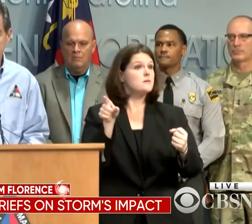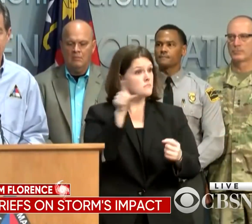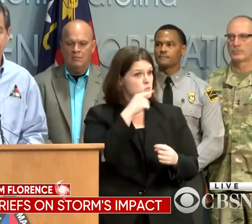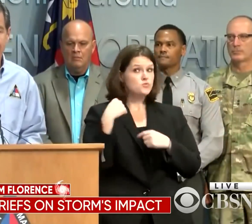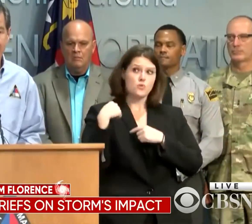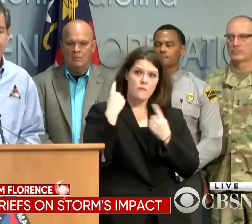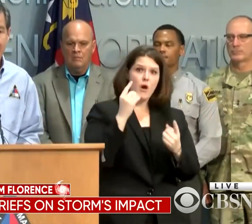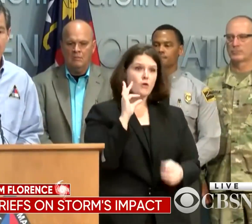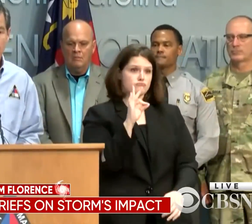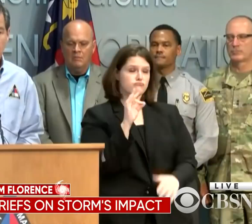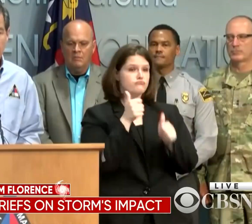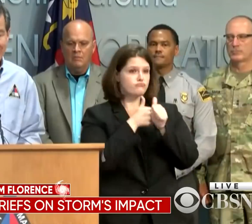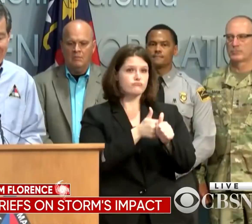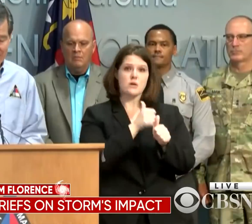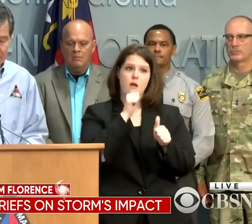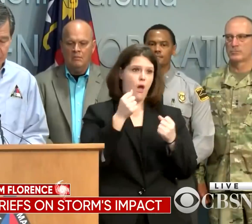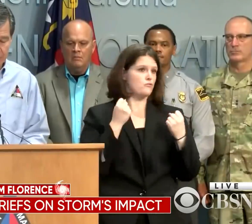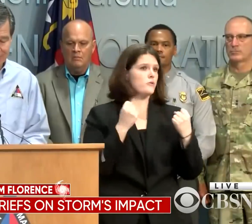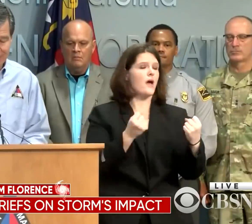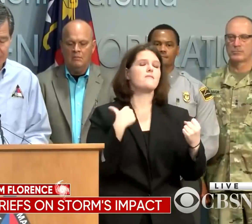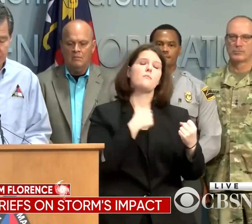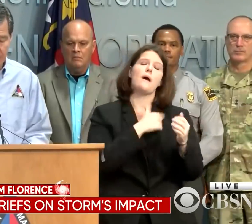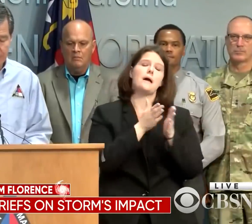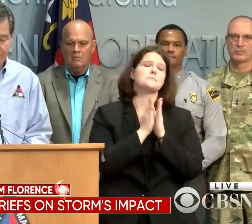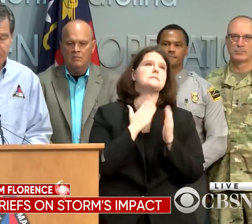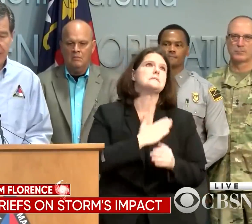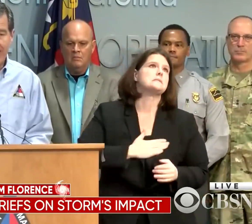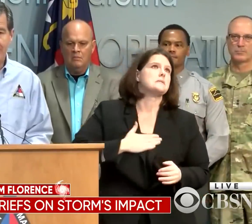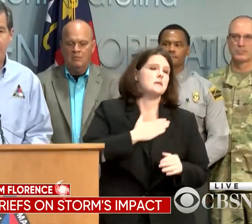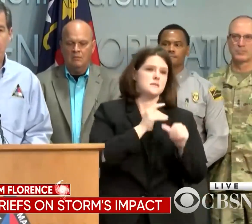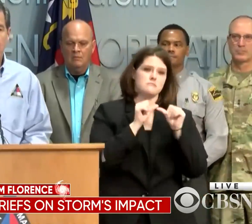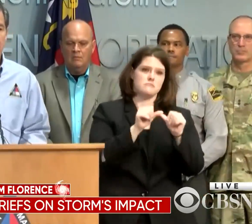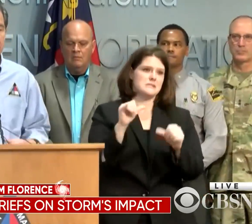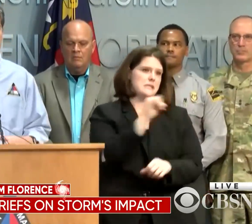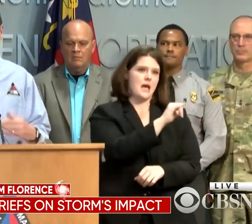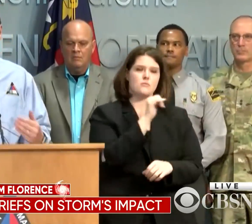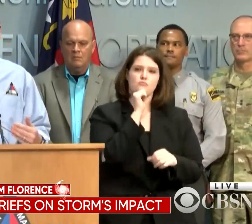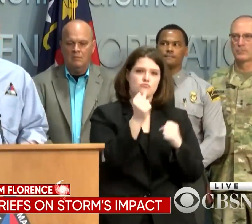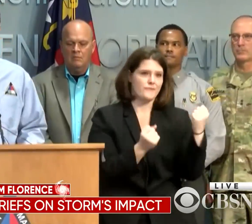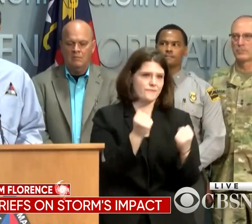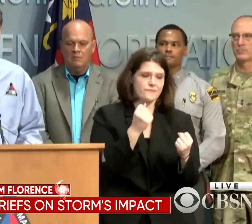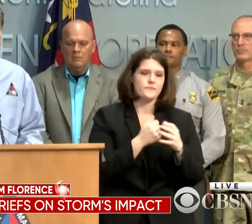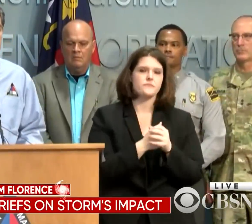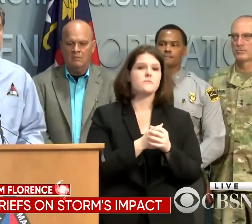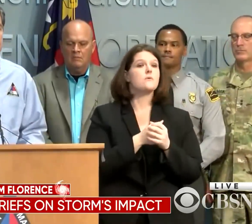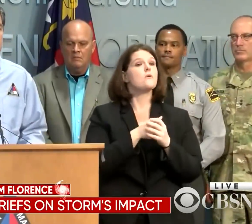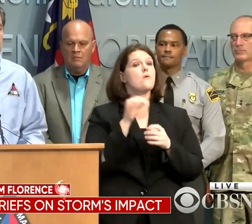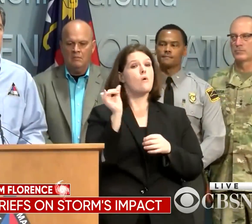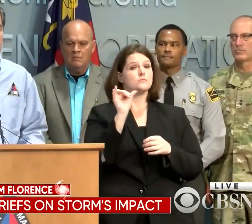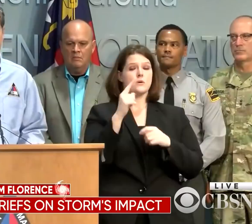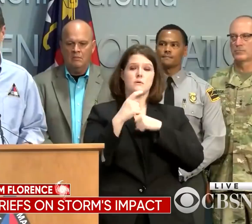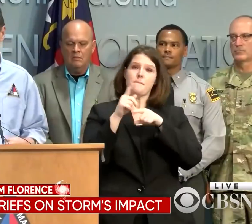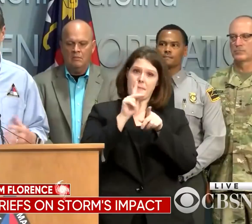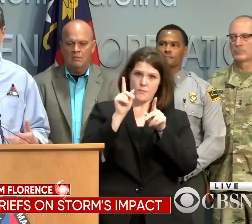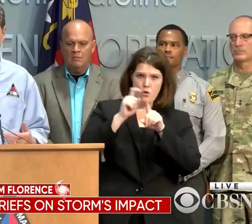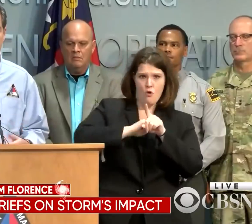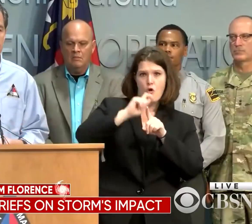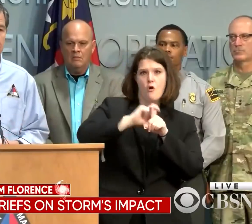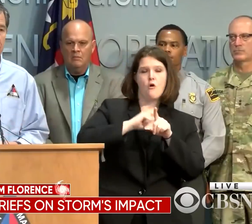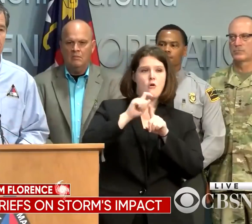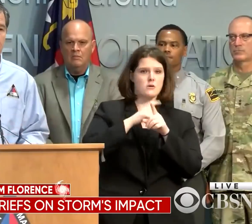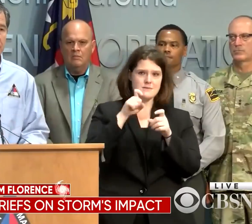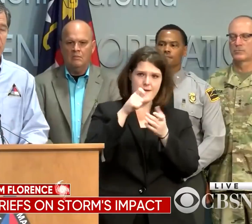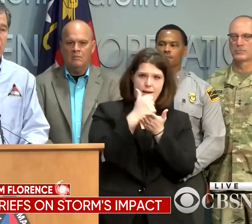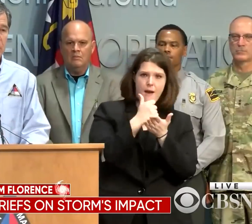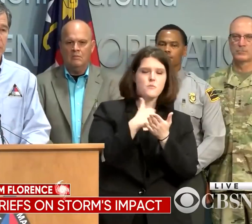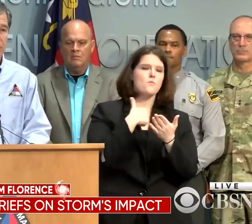pretty good about that. We're going to ask you to continue. And we also are getting a lot of calls from people who want to help. We're grateful to